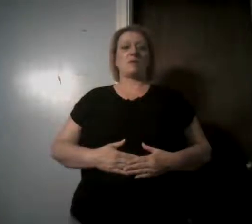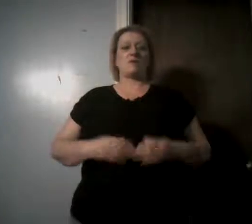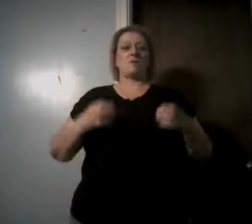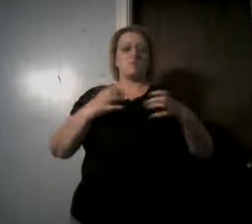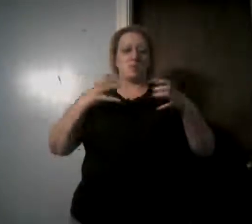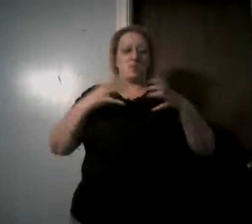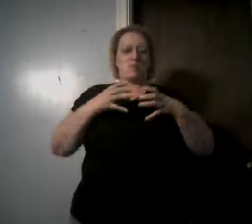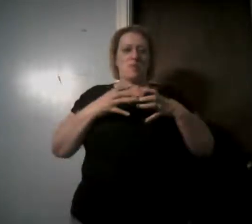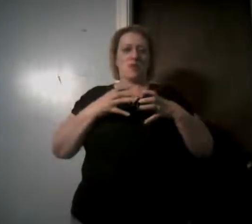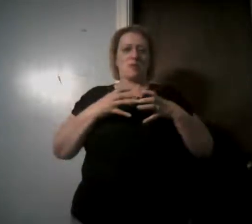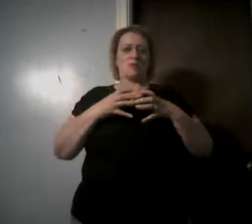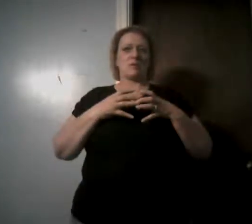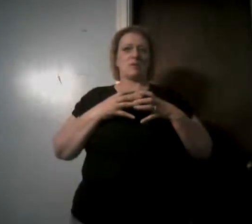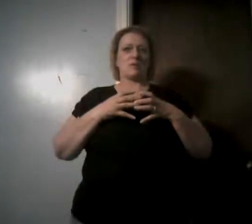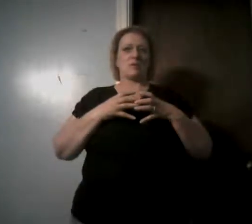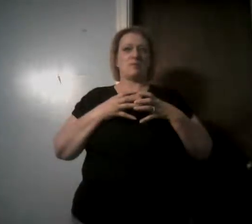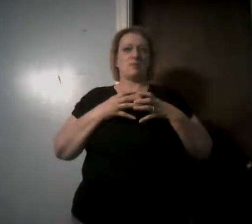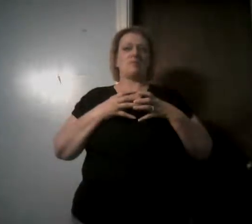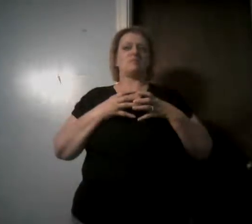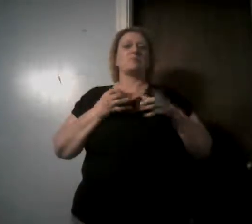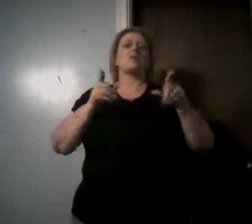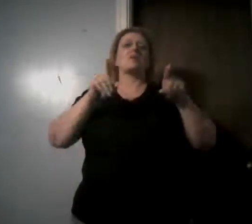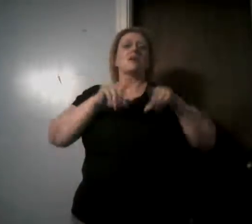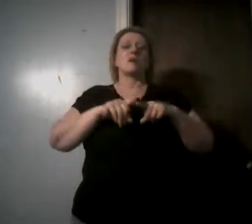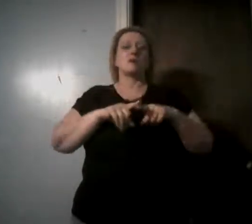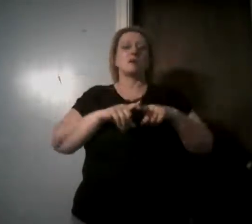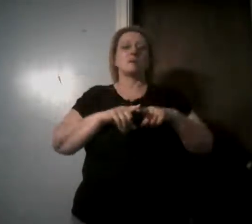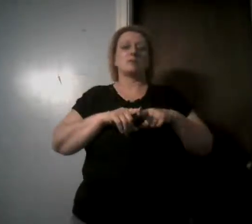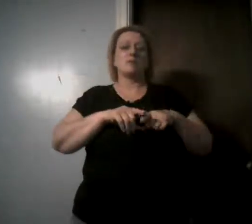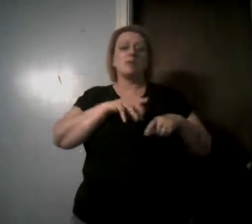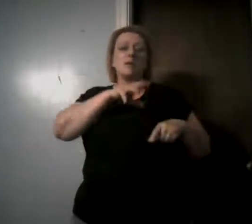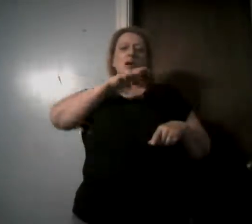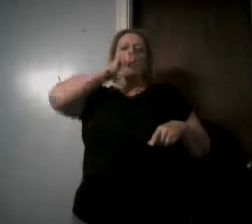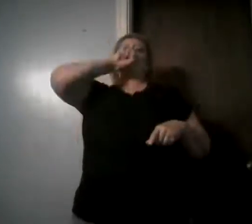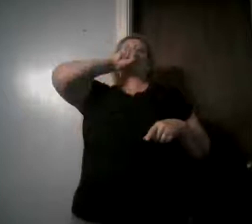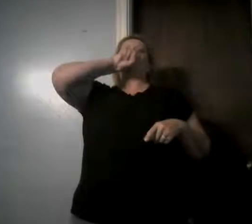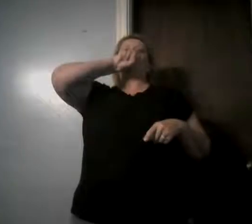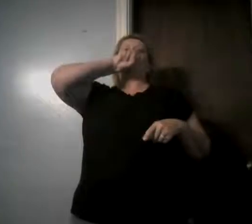This spasm causes an intake of breath that is suddenly stopped by the closure of the vocal cords.